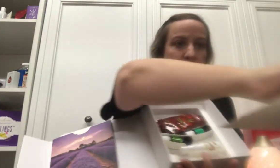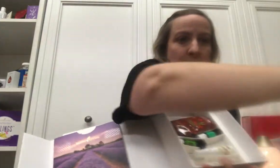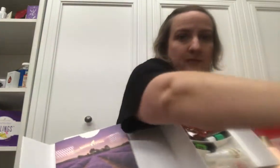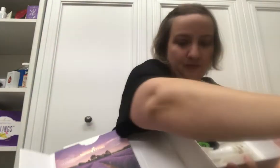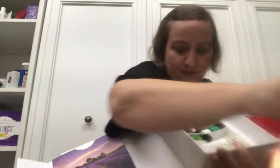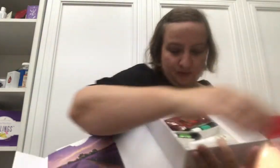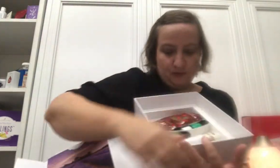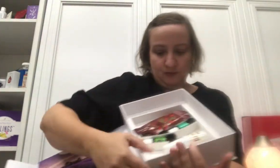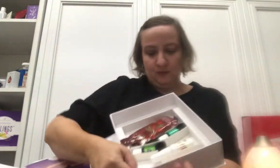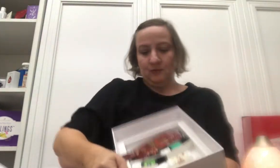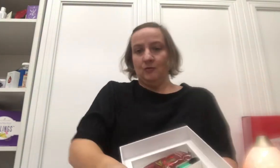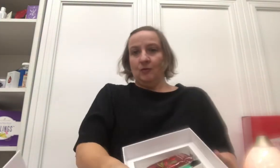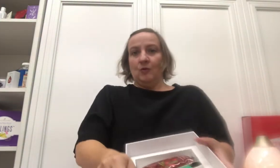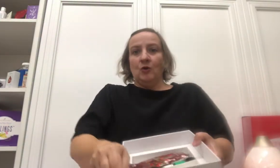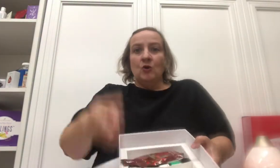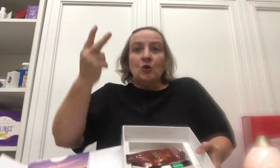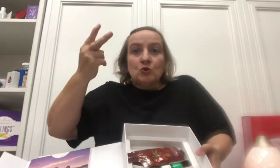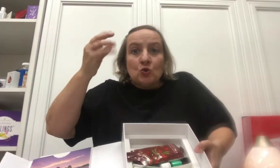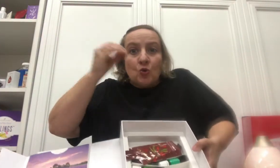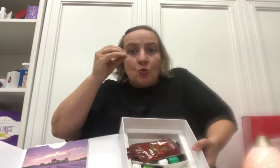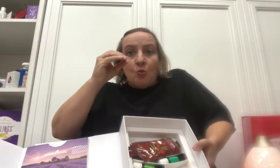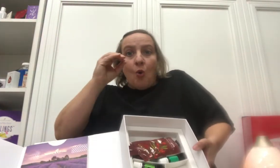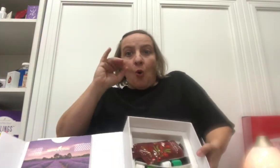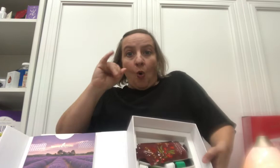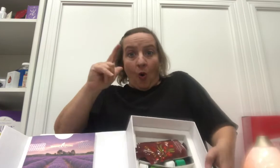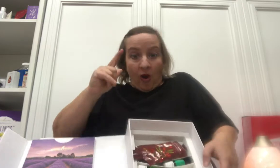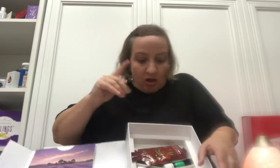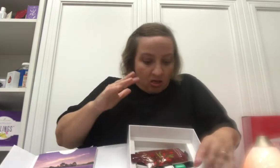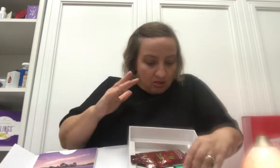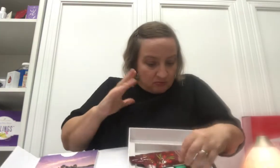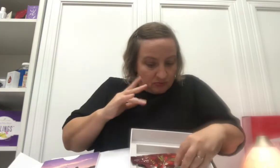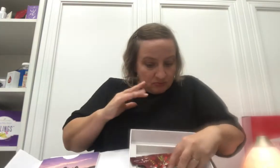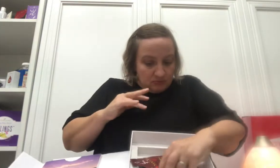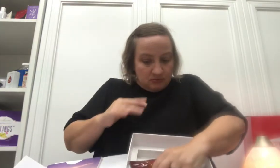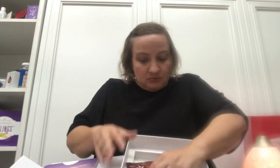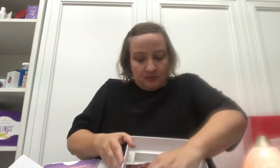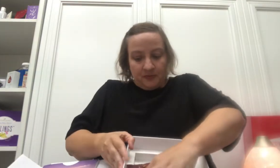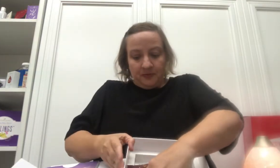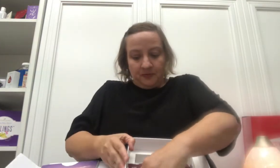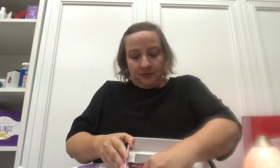here and uncover what's inside. There's 2 more oils down here.